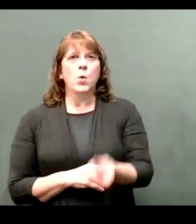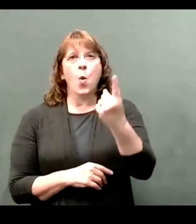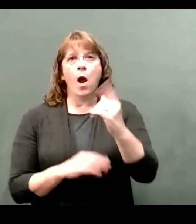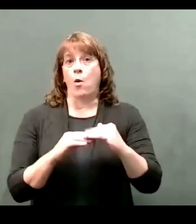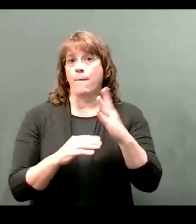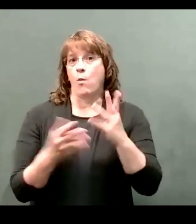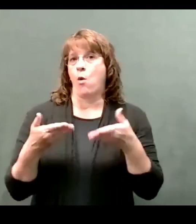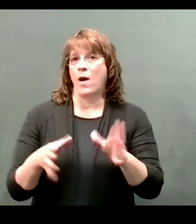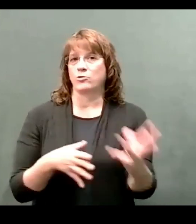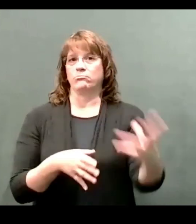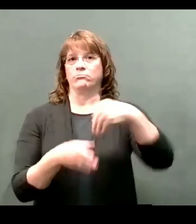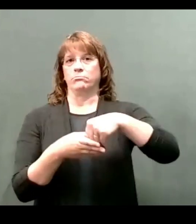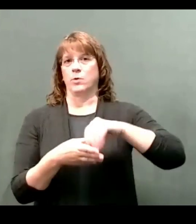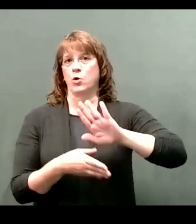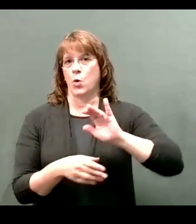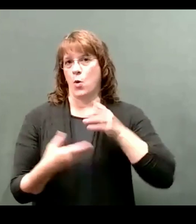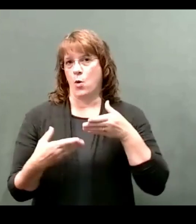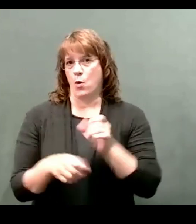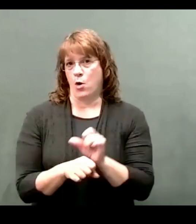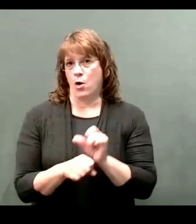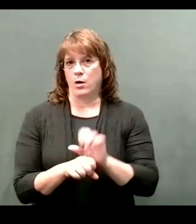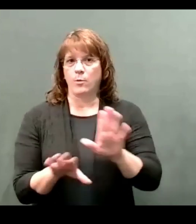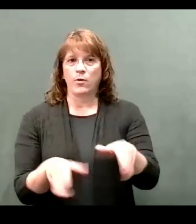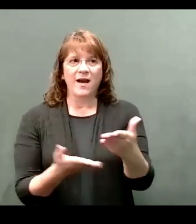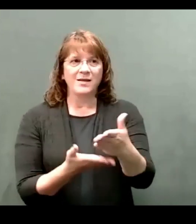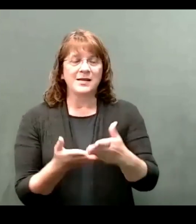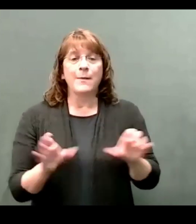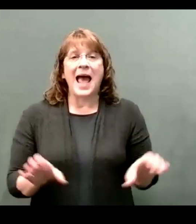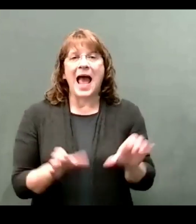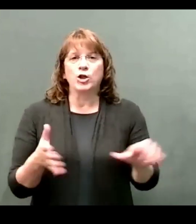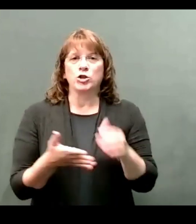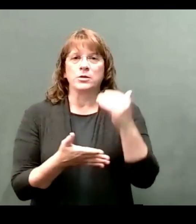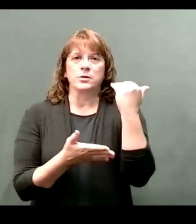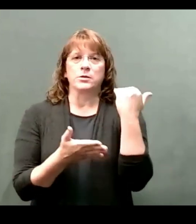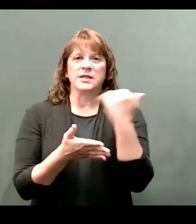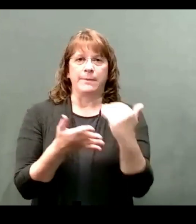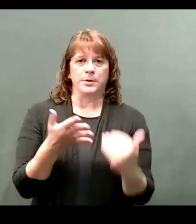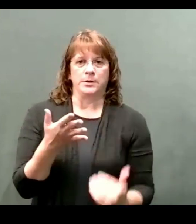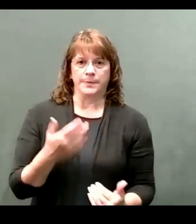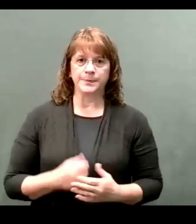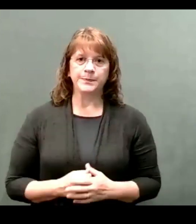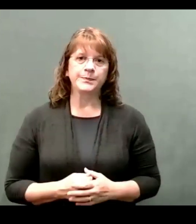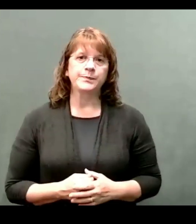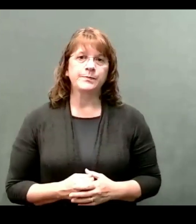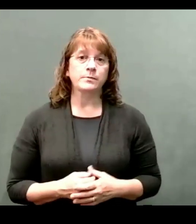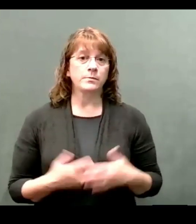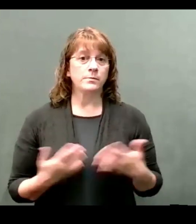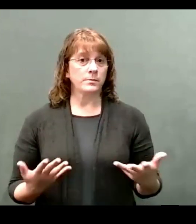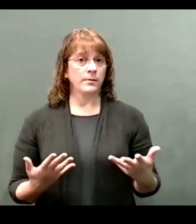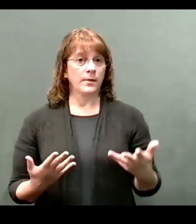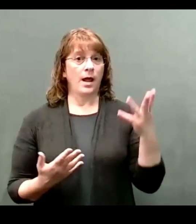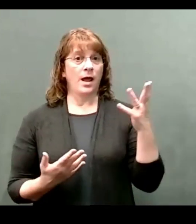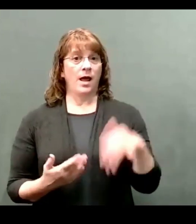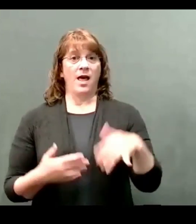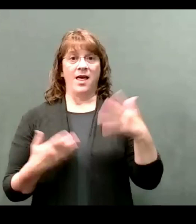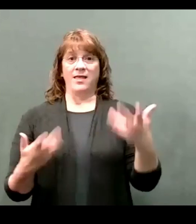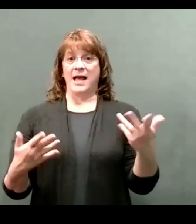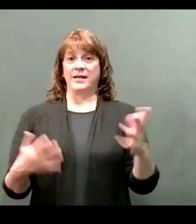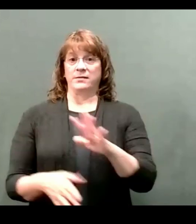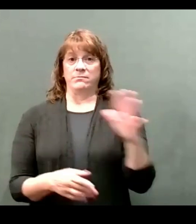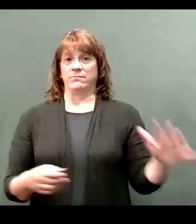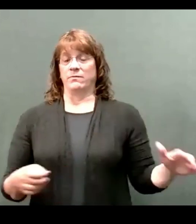incorporate these kinds of things into your work, to give yourself some kind of action steps here at the end. All right, and that is